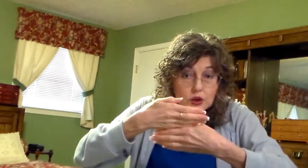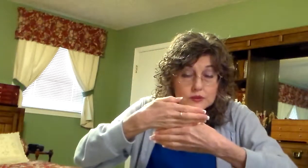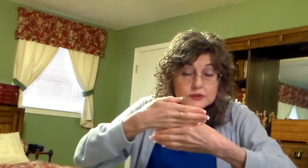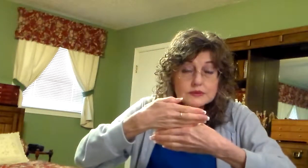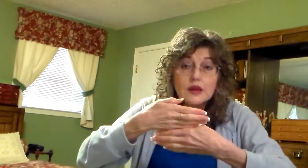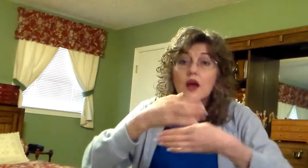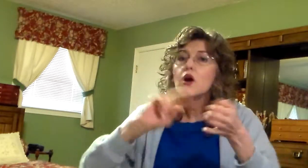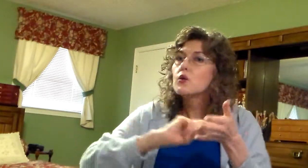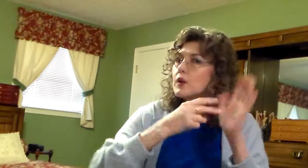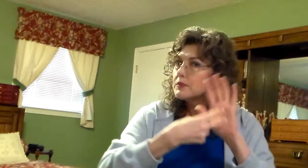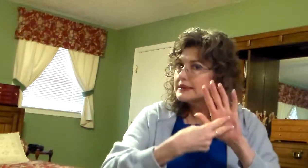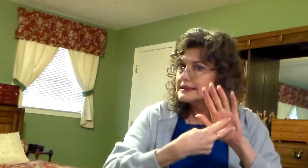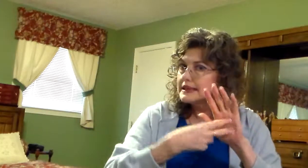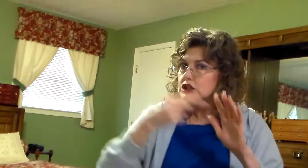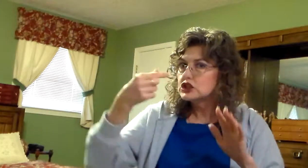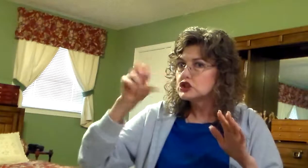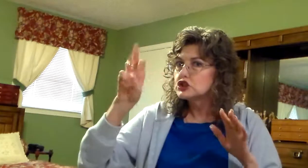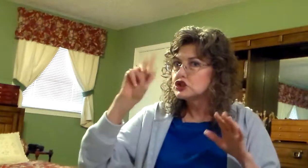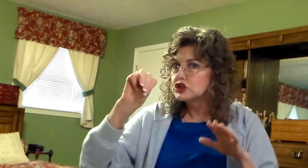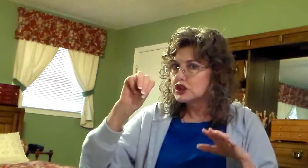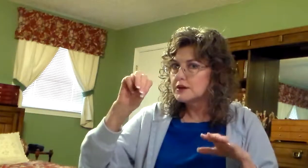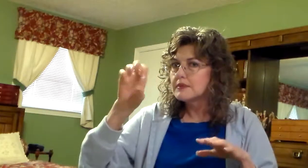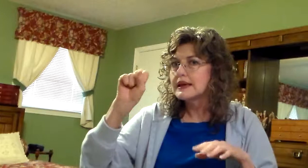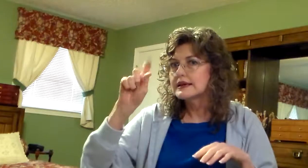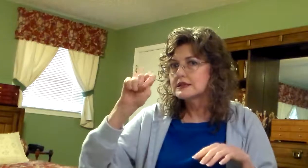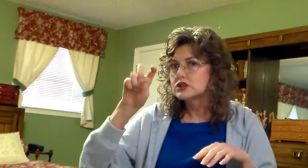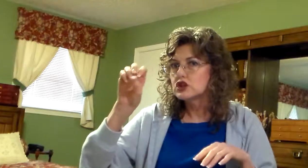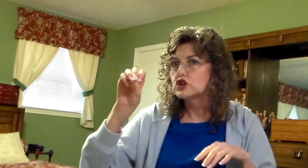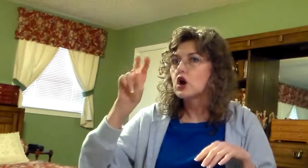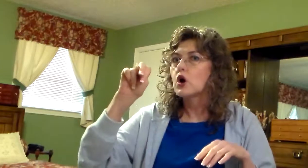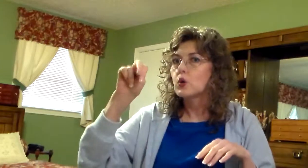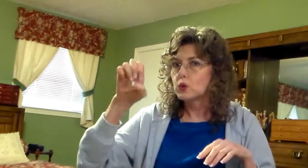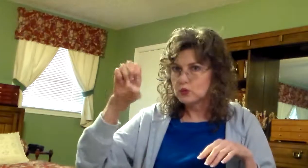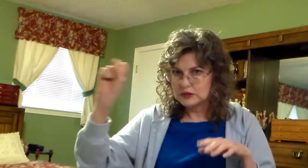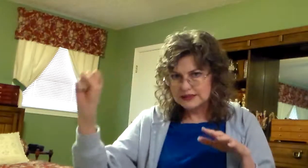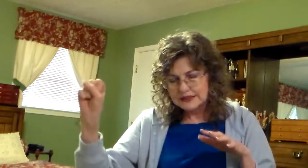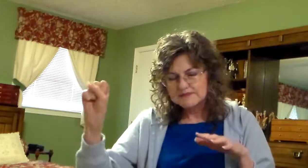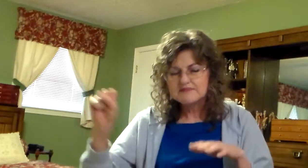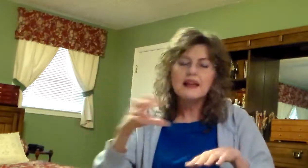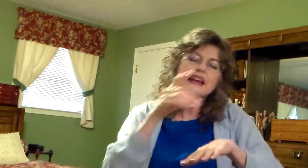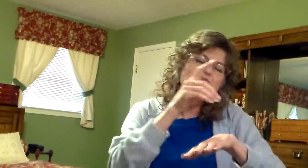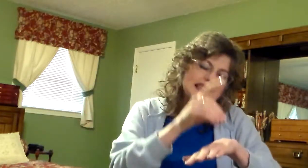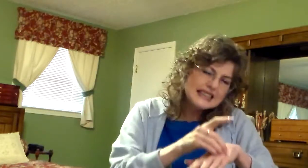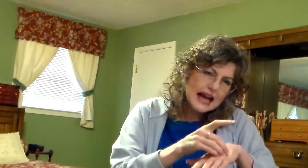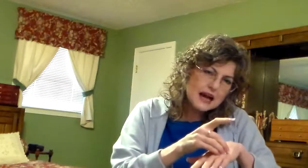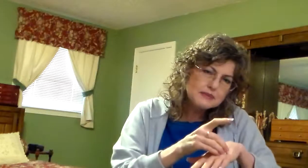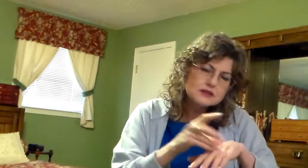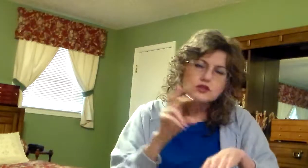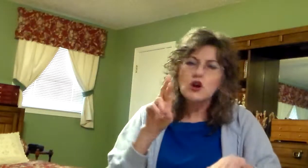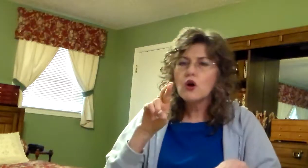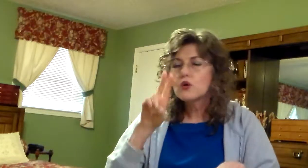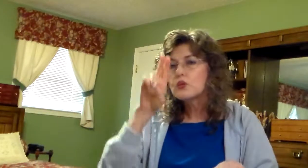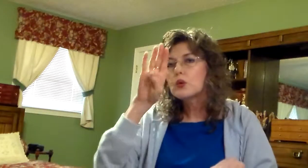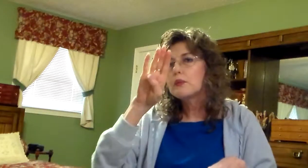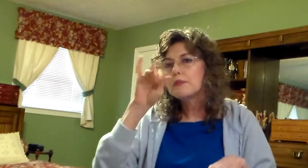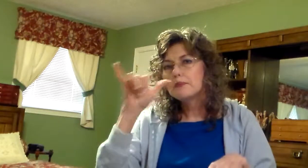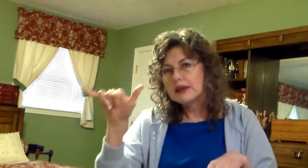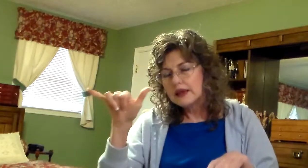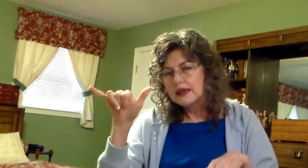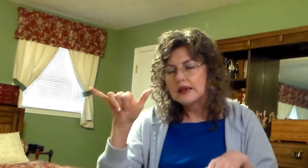that are found in the earth. And gemstones are things like diamonds and rubies and emeralds, things like that. Now, because I'm so tall and so